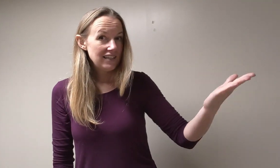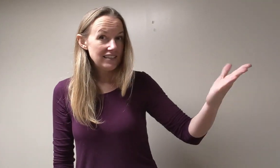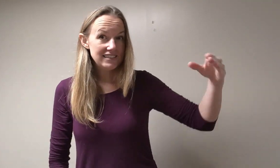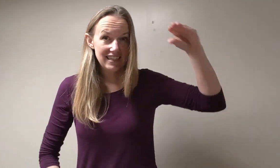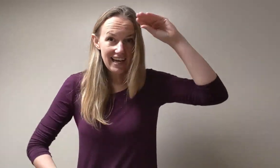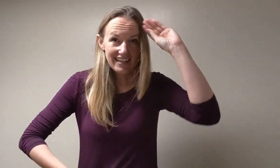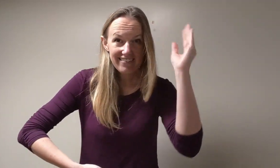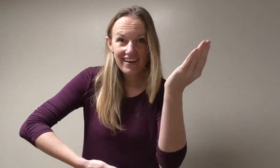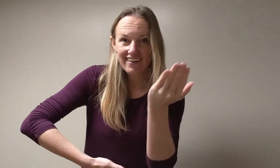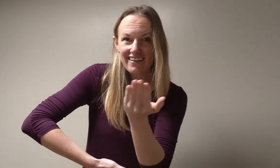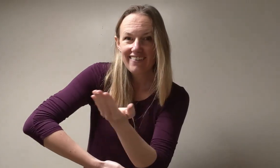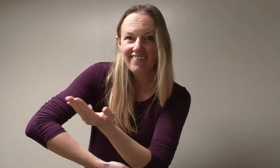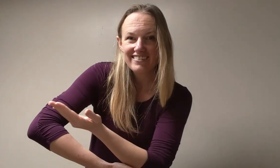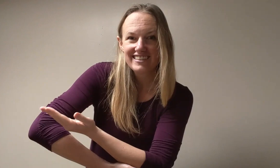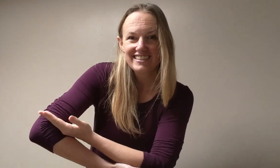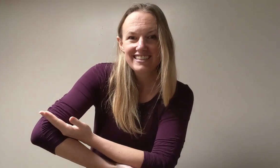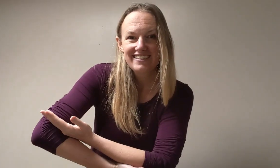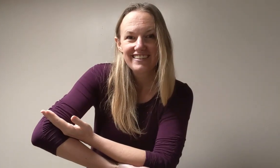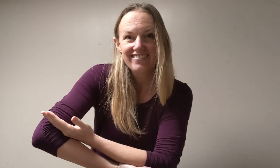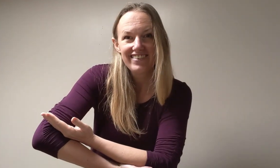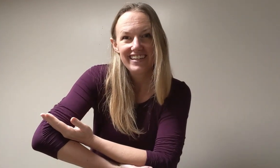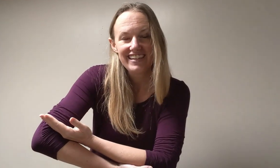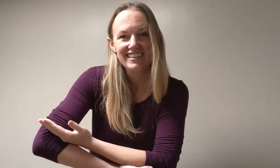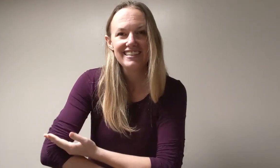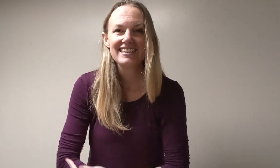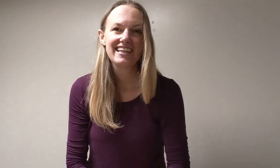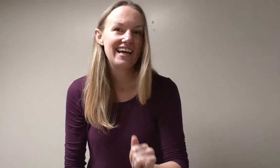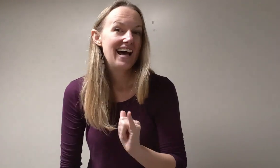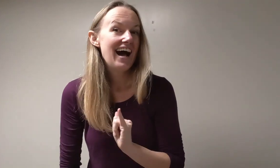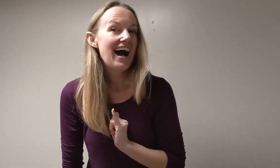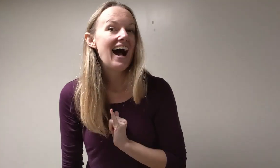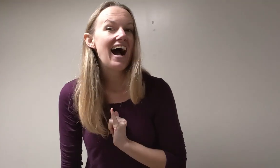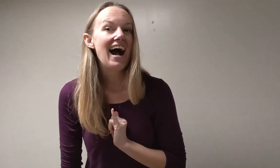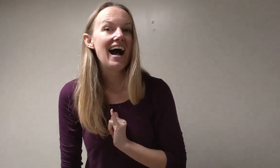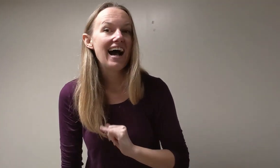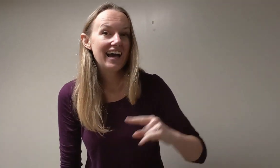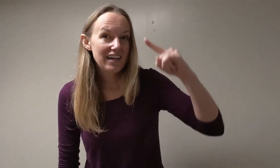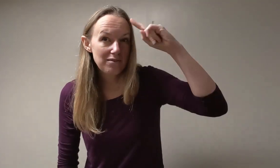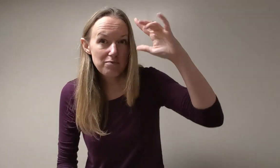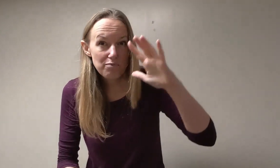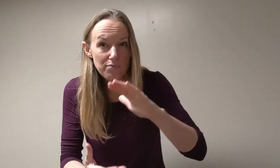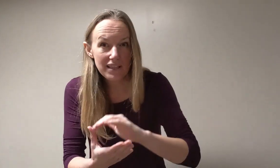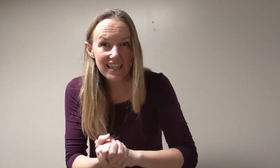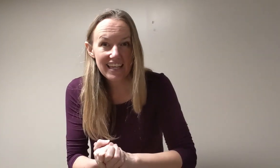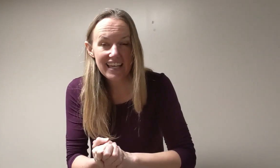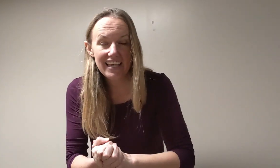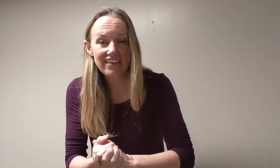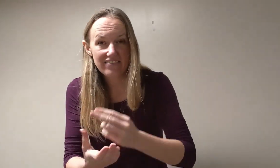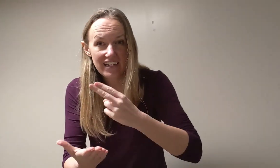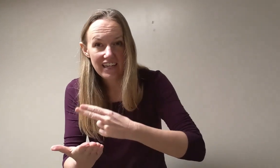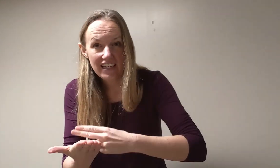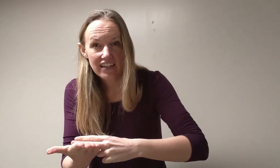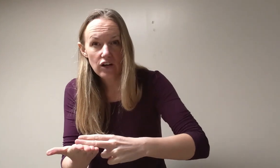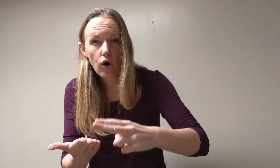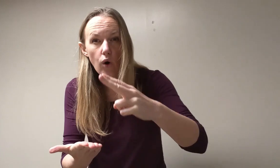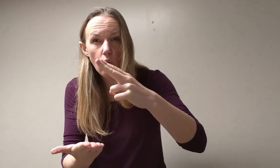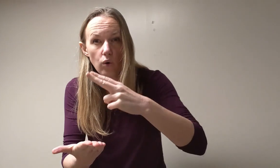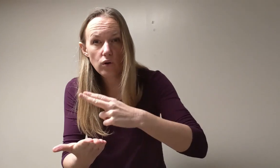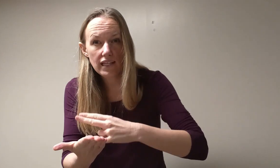the Son. We already know those ones too. Convenient. I believe in the